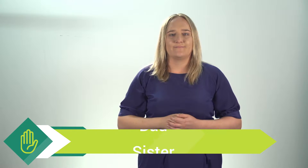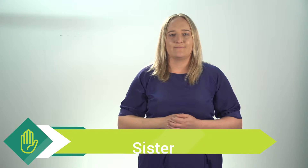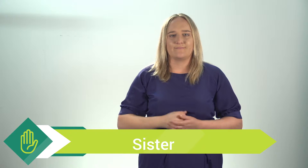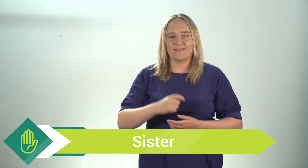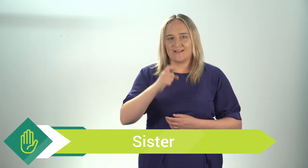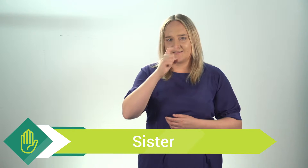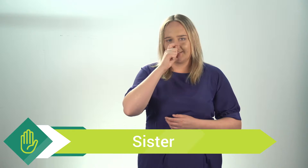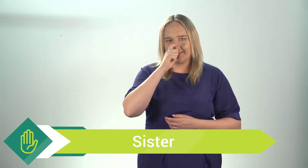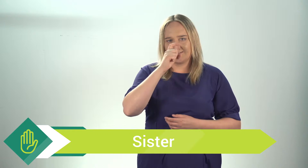Sister.